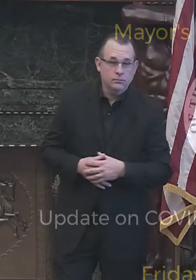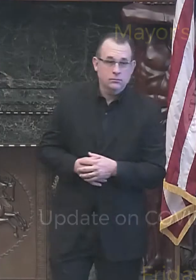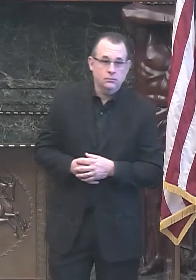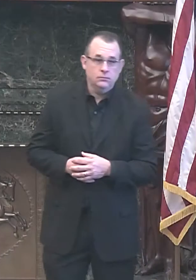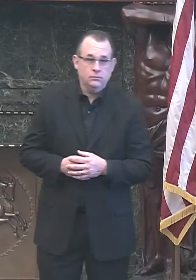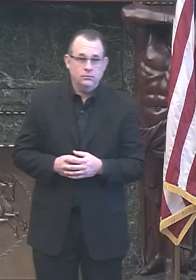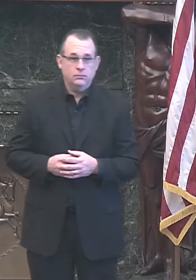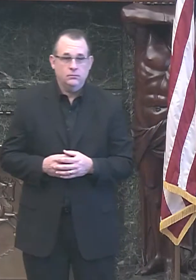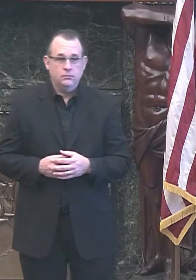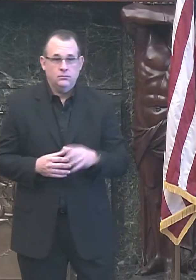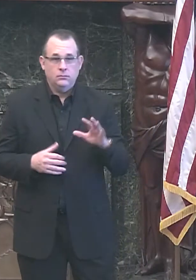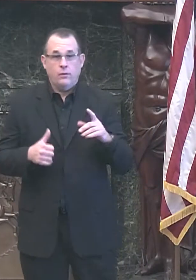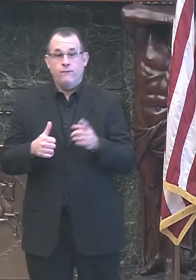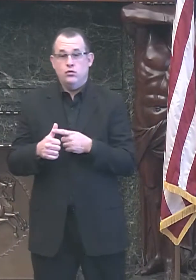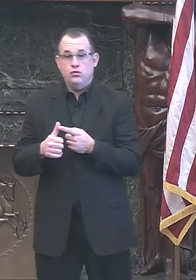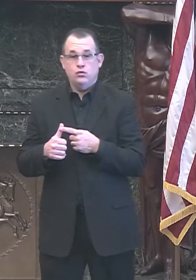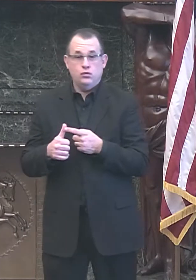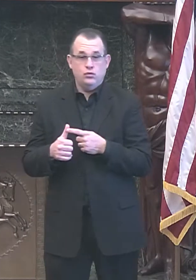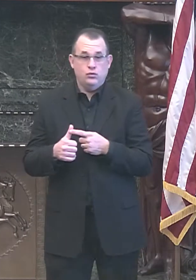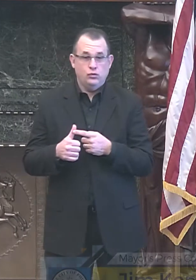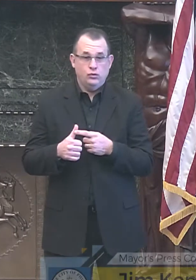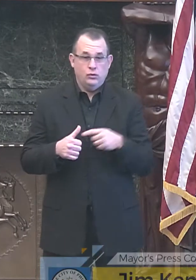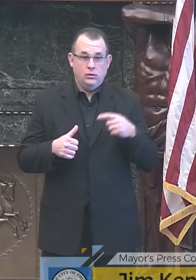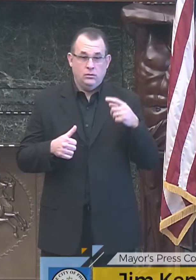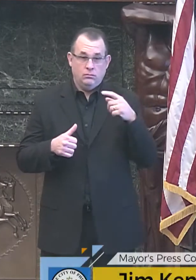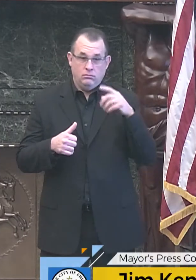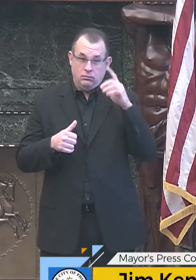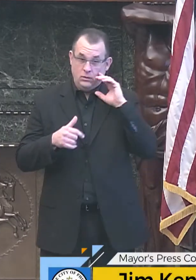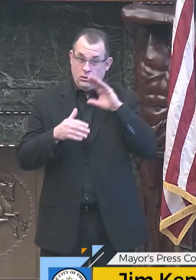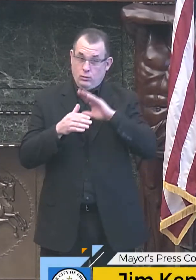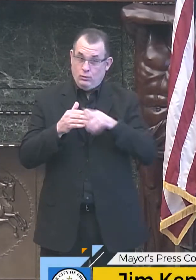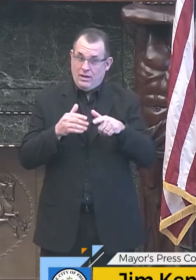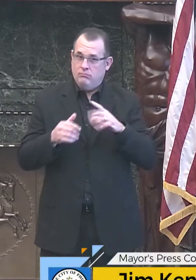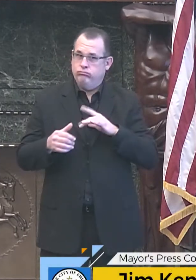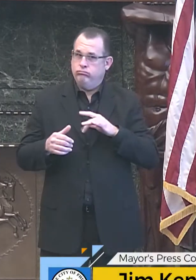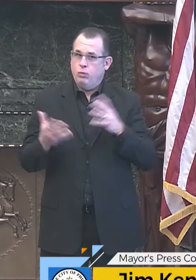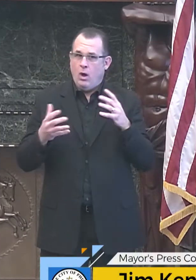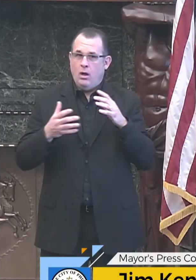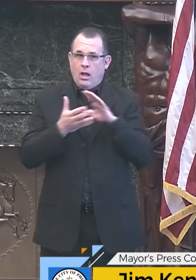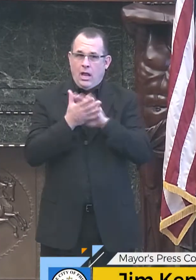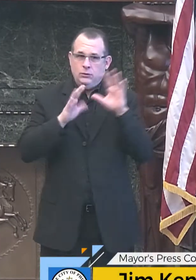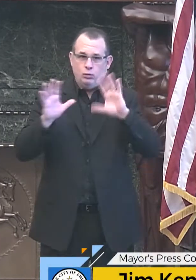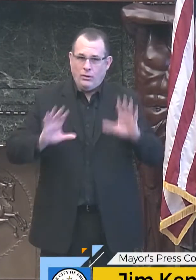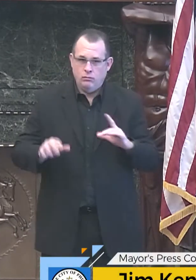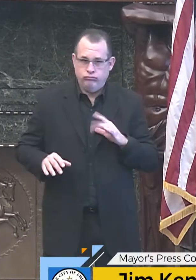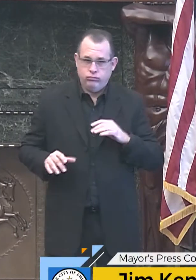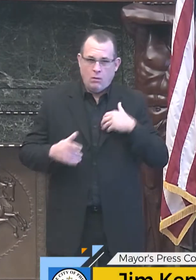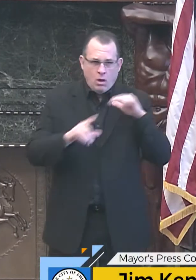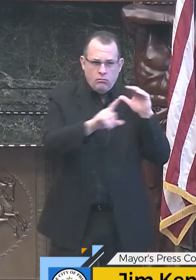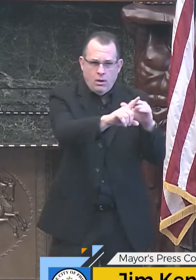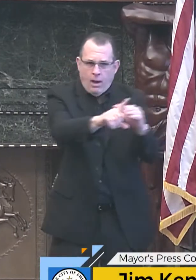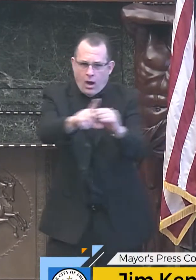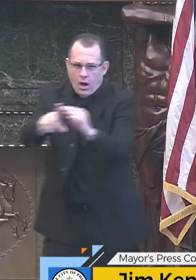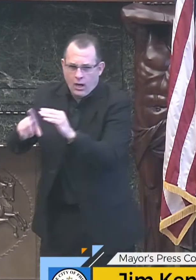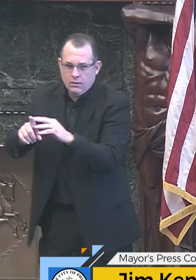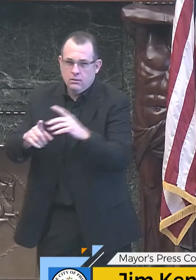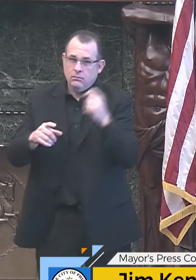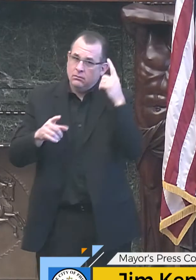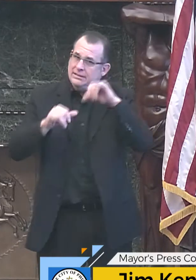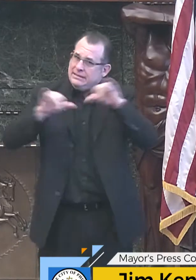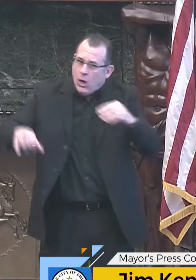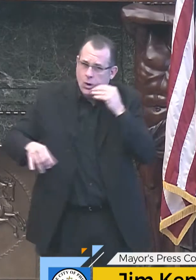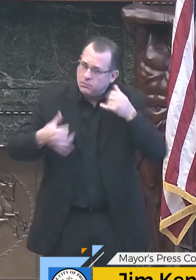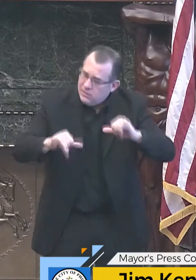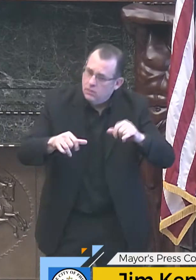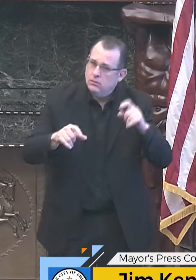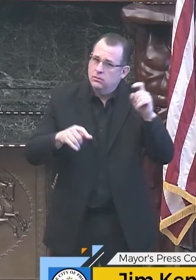First of all, heading into the weekend with a forecast of nice weather, I want to remind all Philadelphians that the stay-at-home order is still in effect, so you should